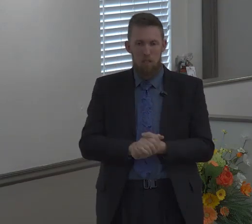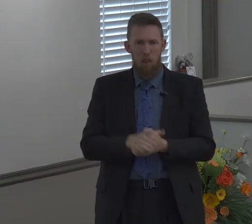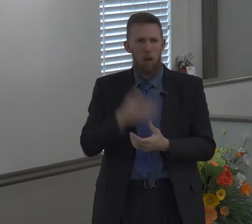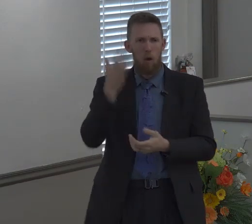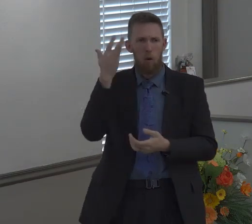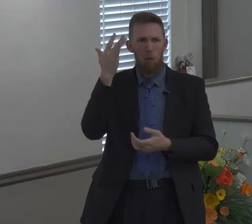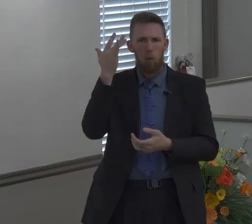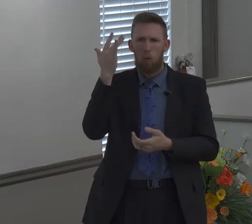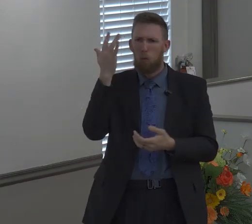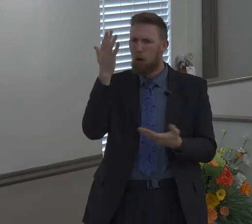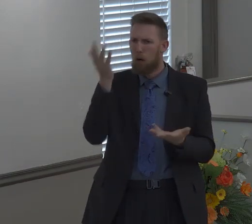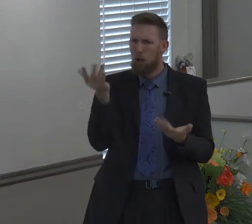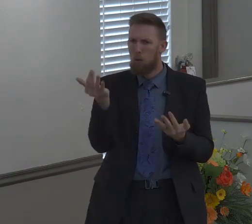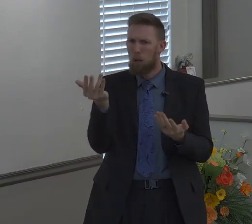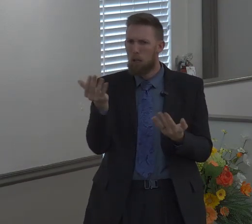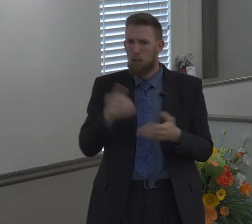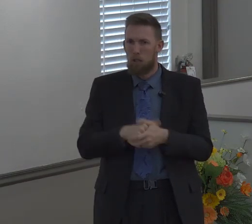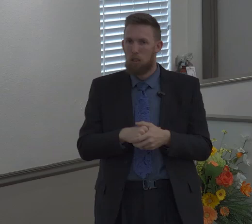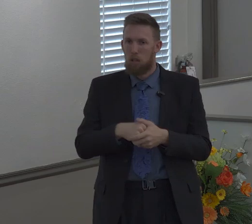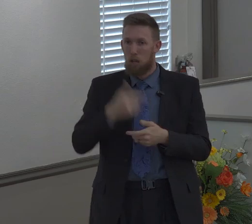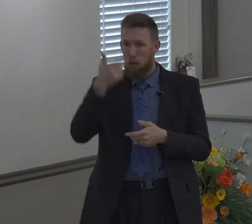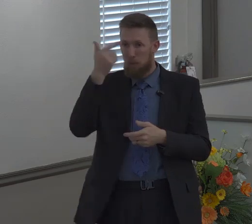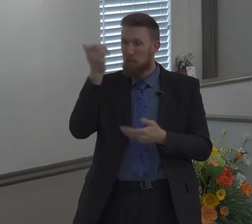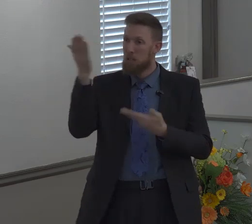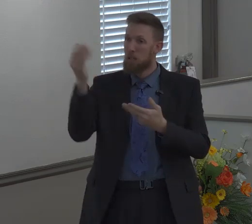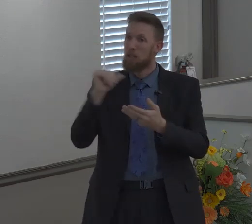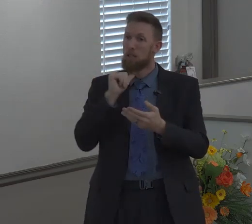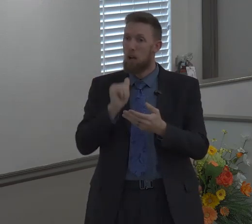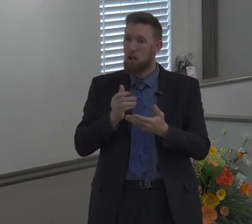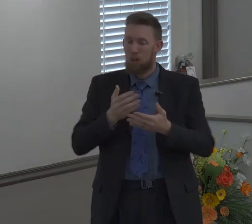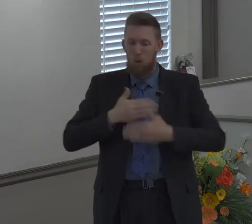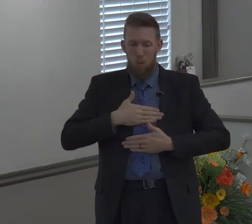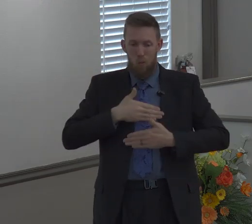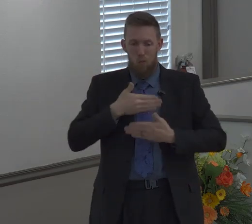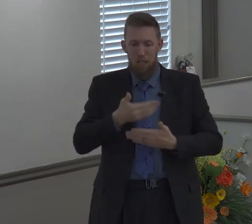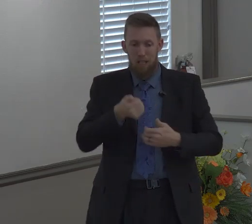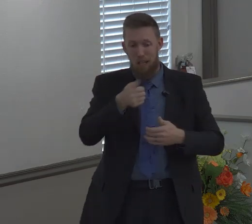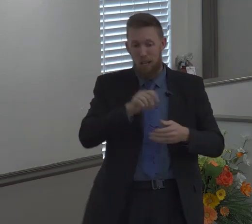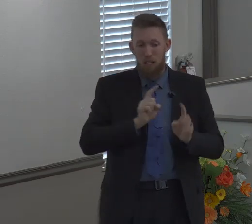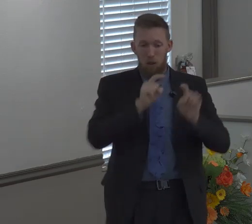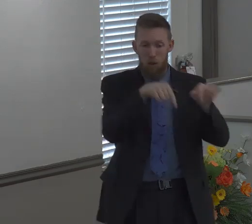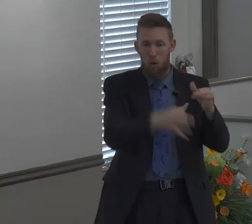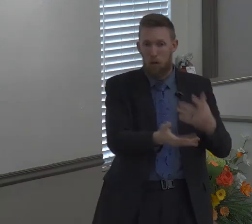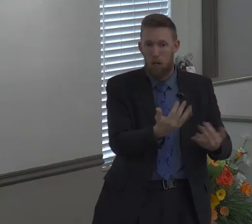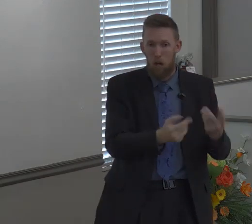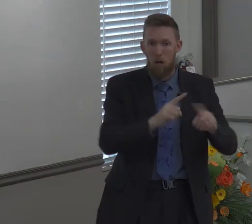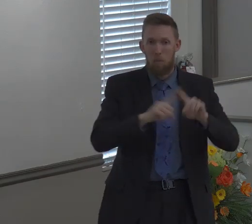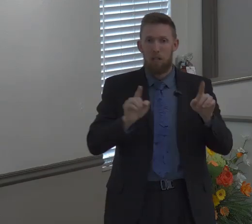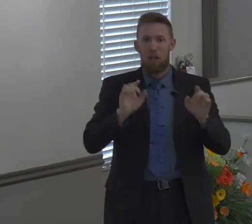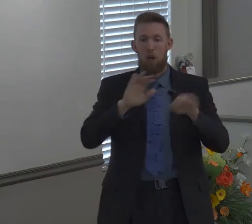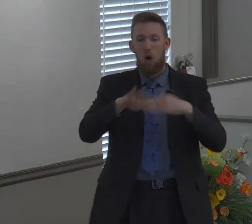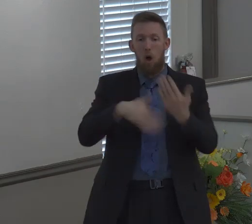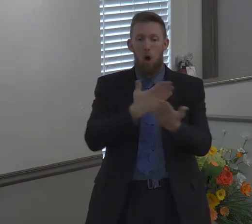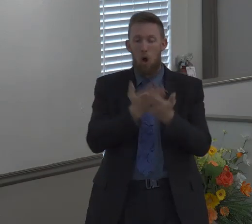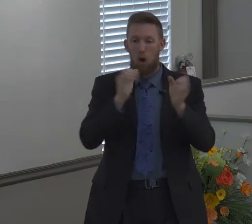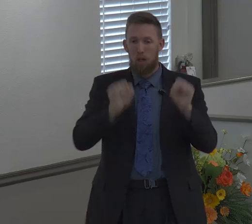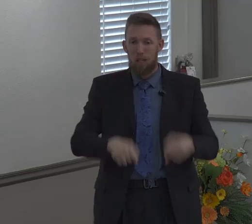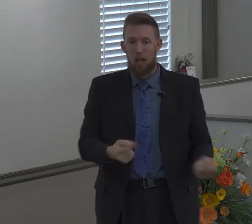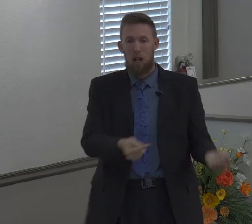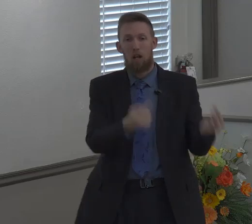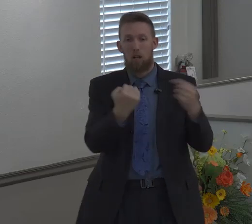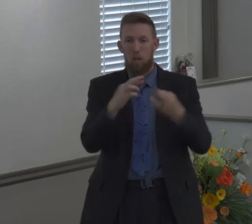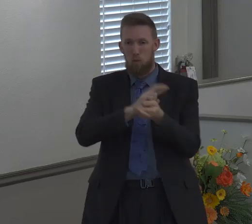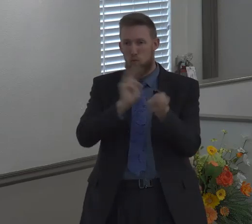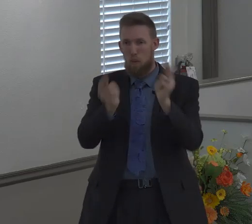that. Why are we waiting for that? Because God is not willing that any should perish, but that all should come to